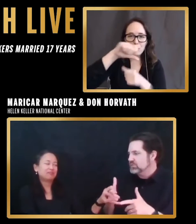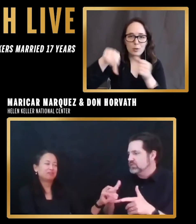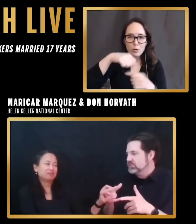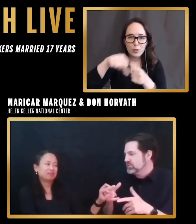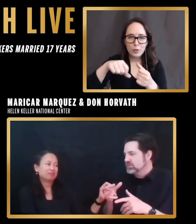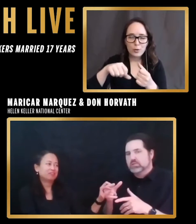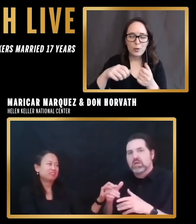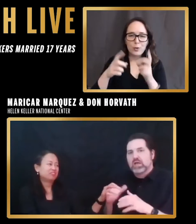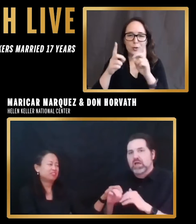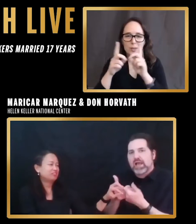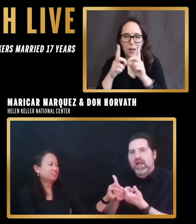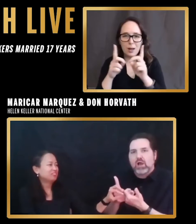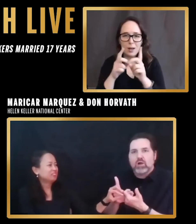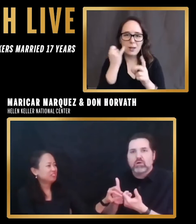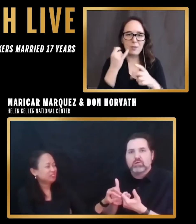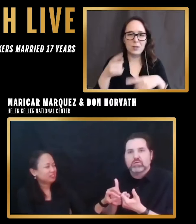like